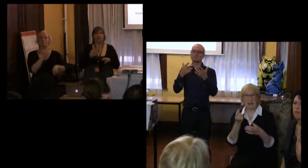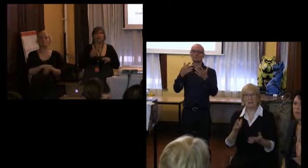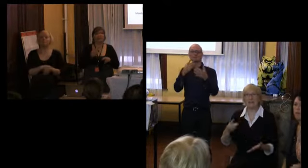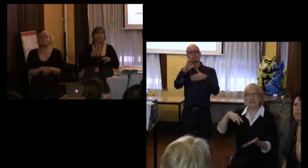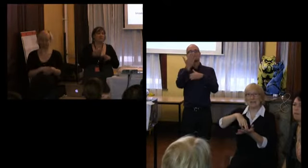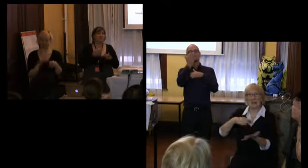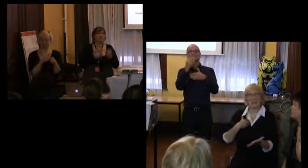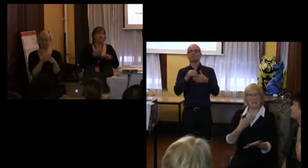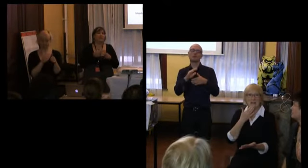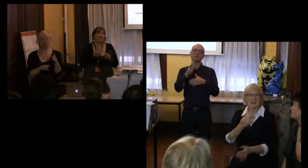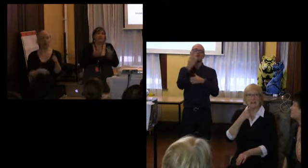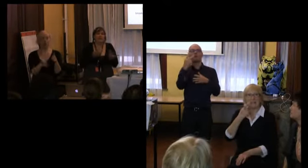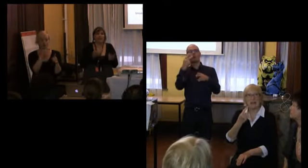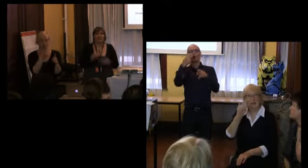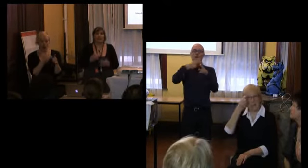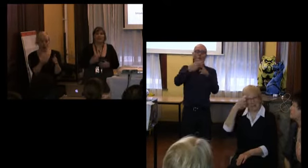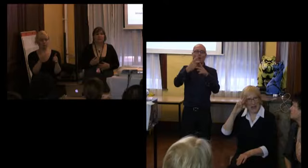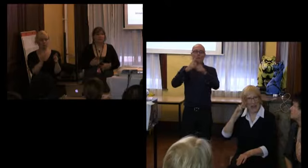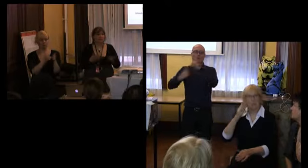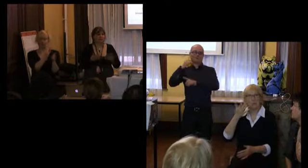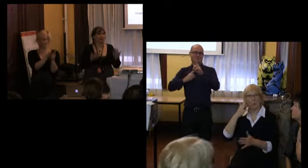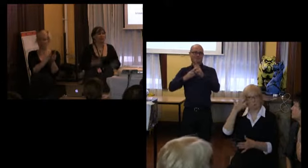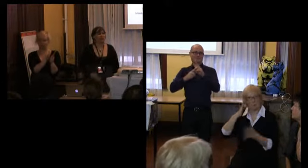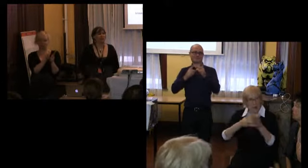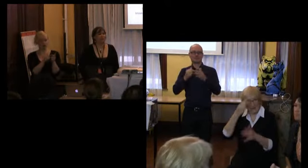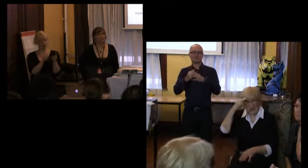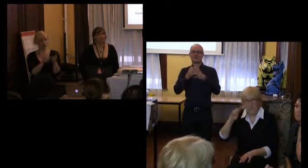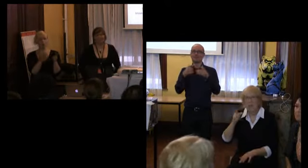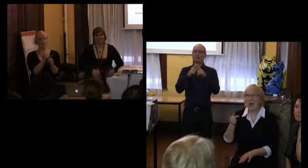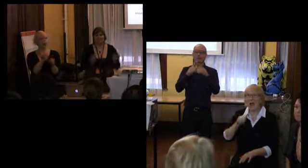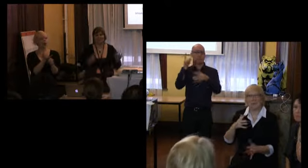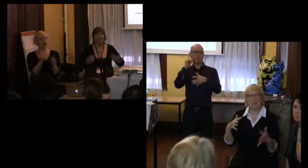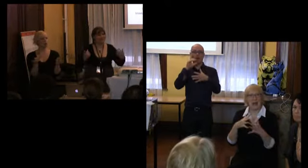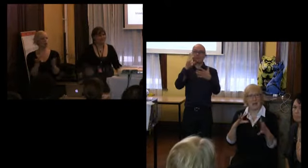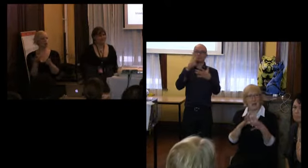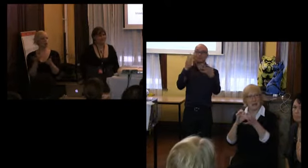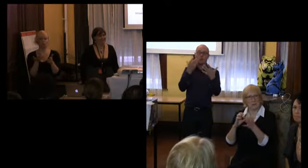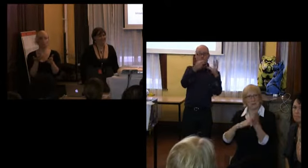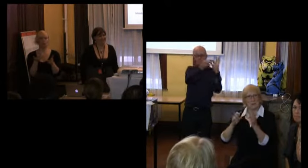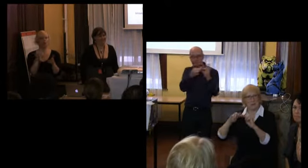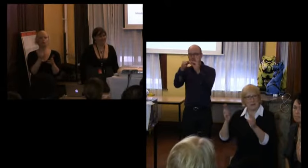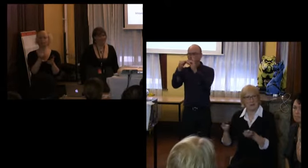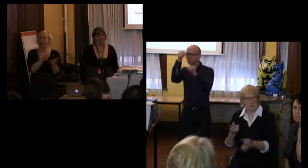just your name, your sign, and what's your link to museums.